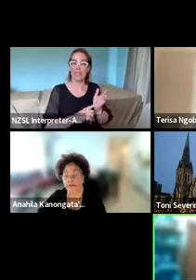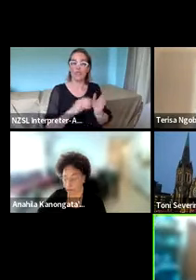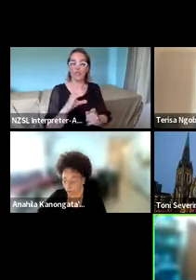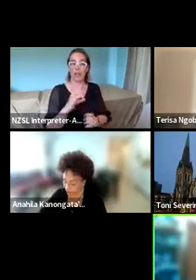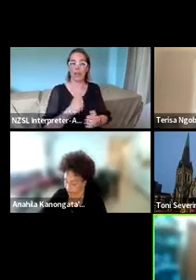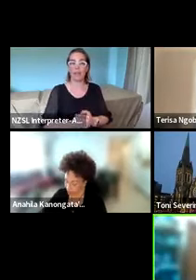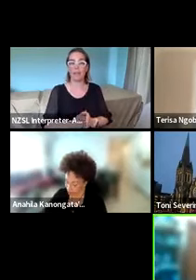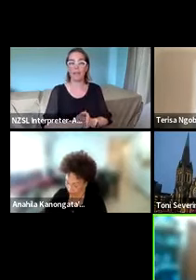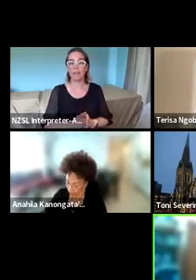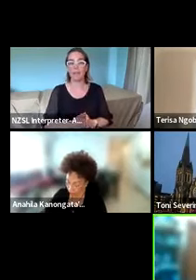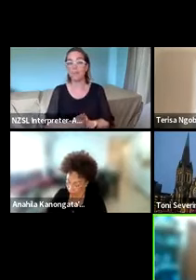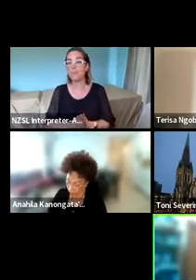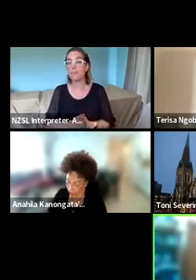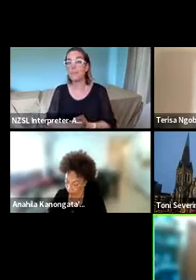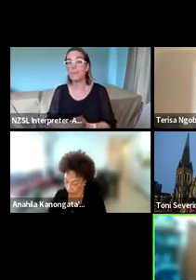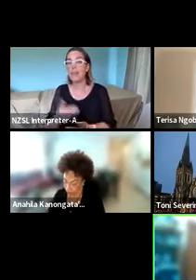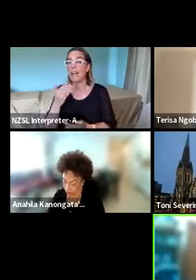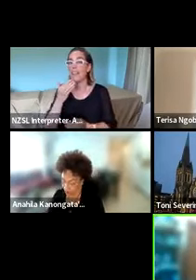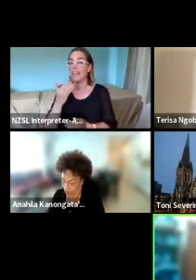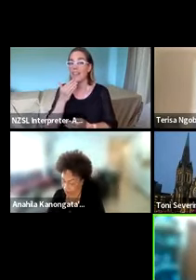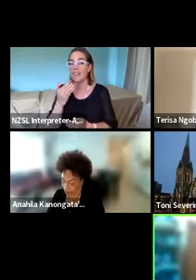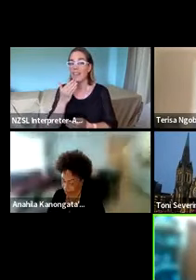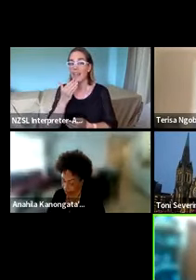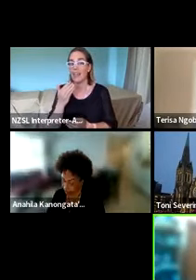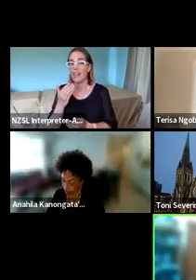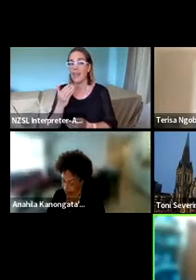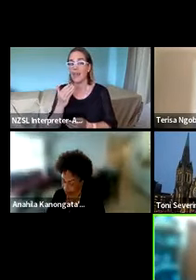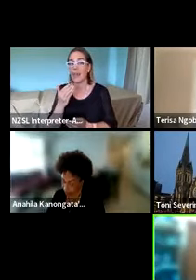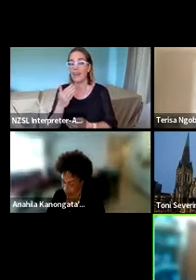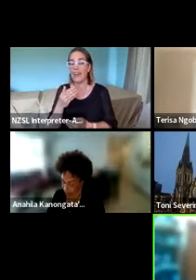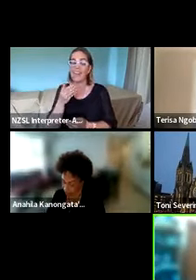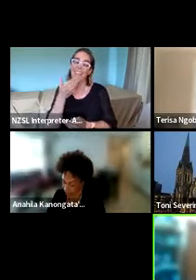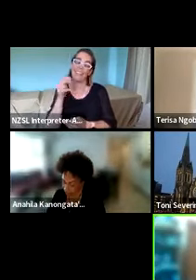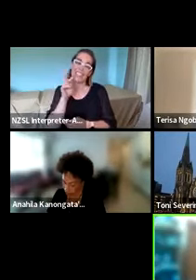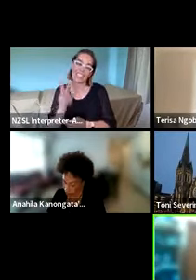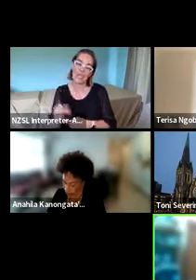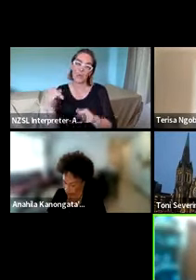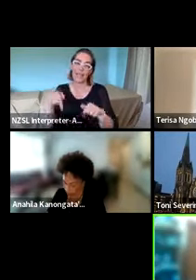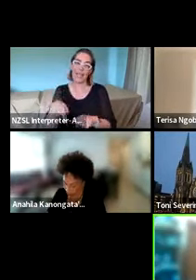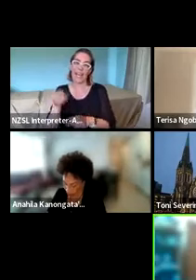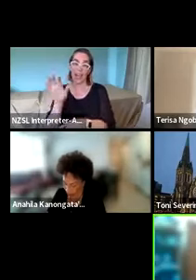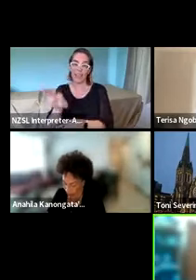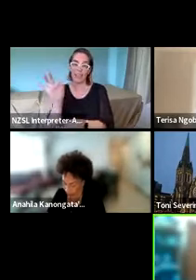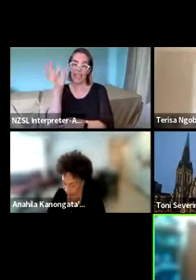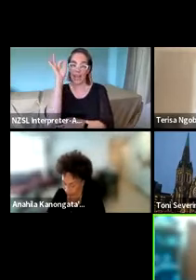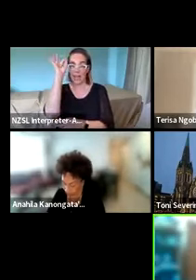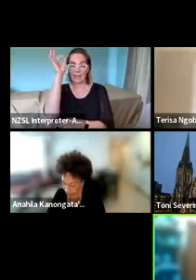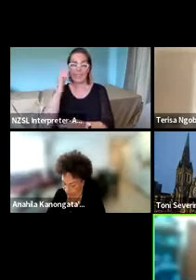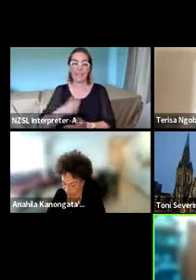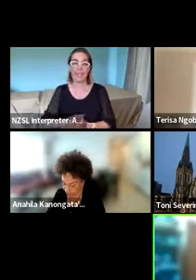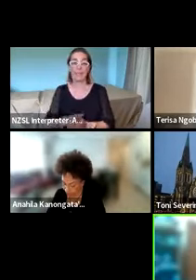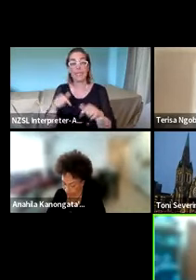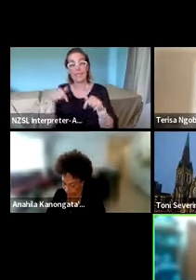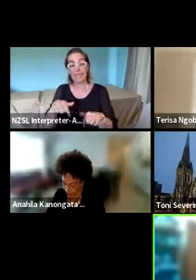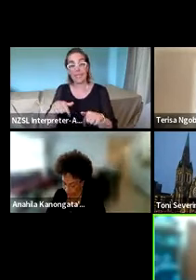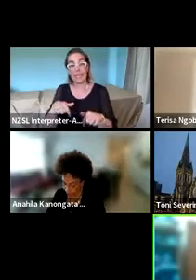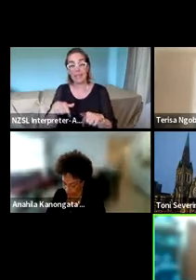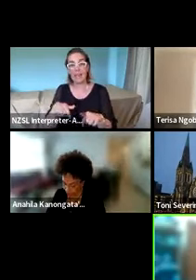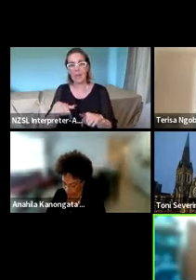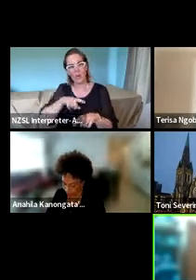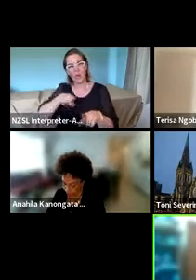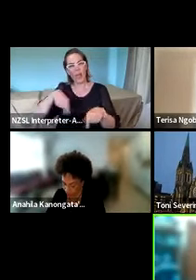much, Chris. Lovely to see you back at the Select Committee. Look, as a Select Committee, we've got this bill